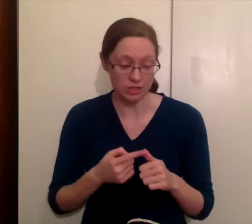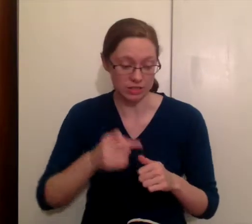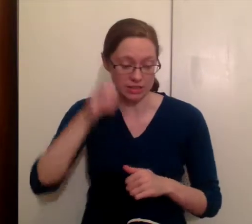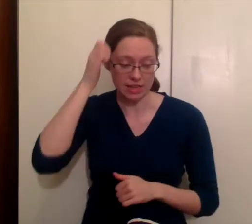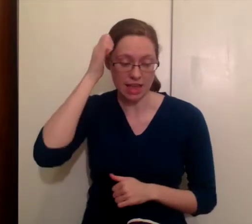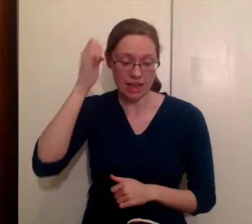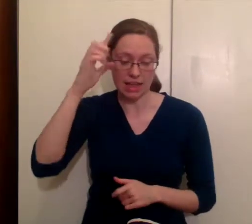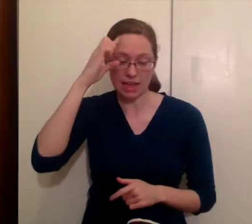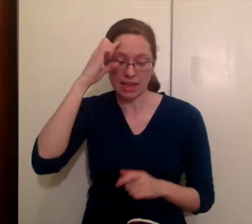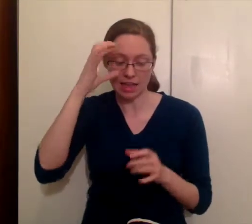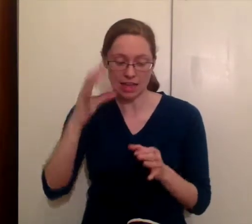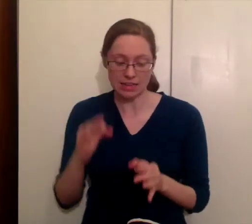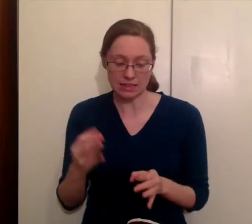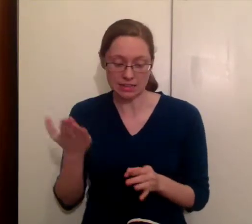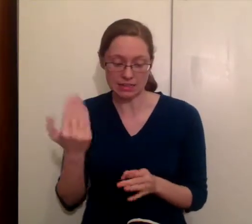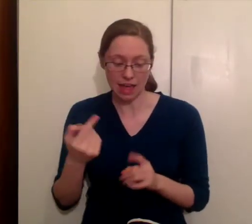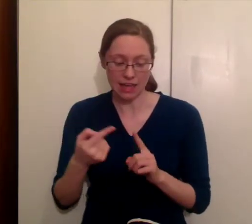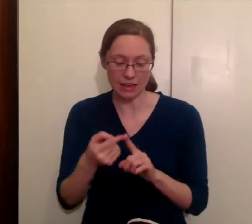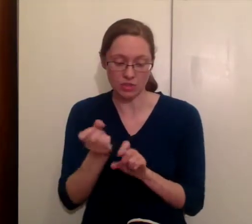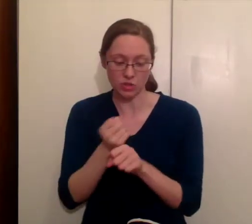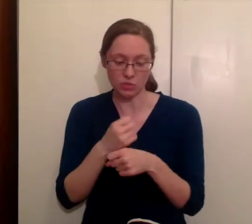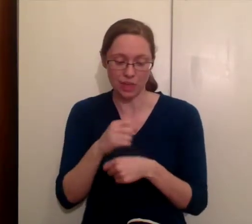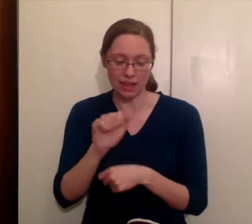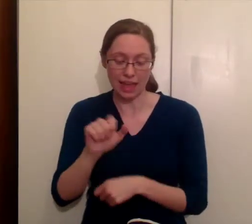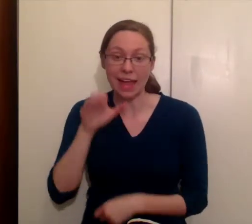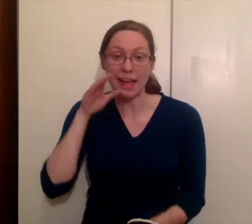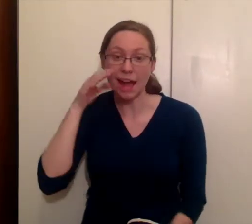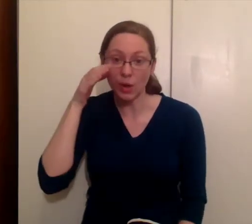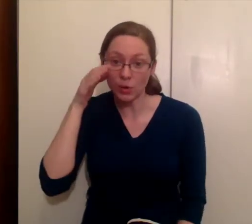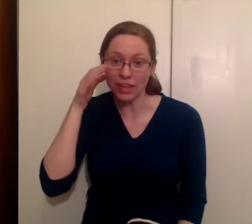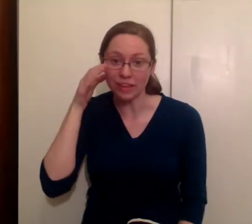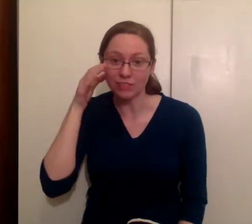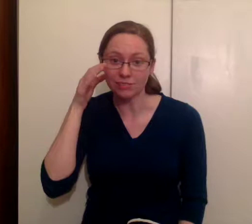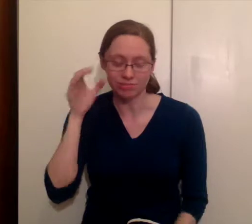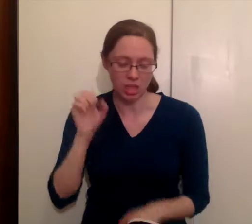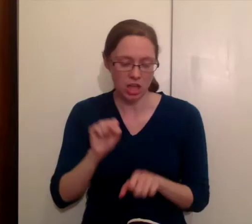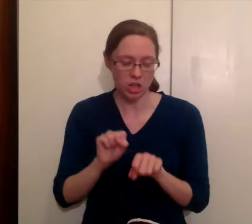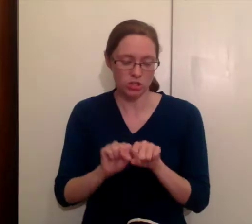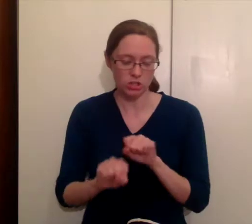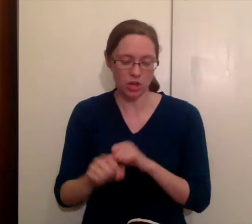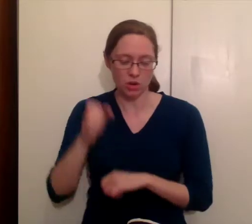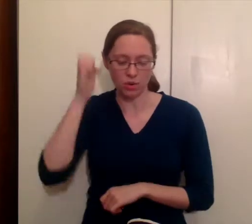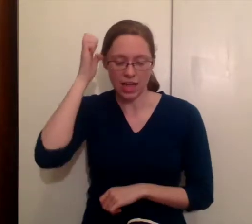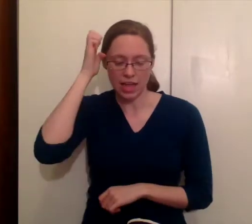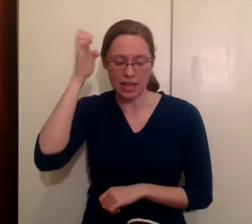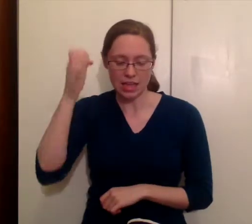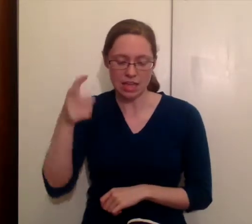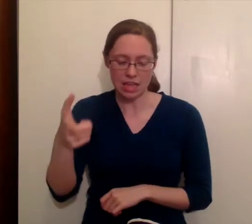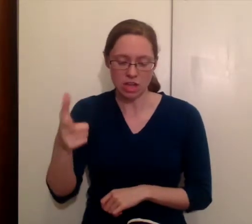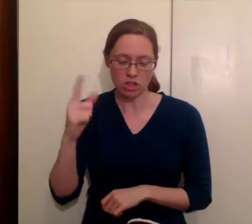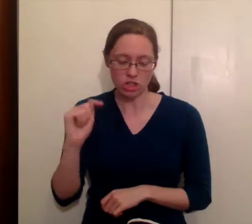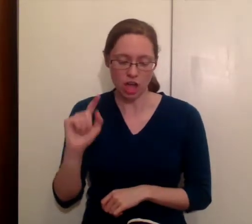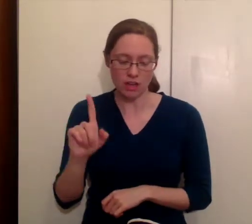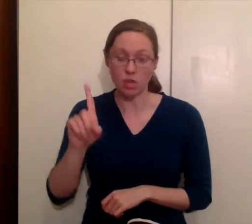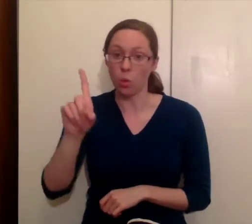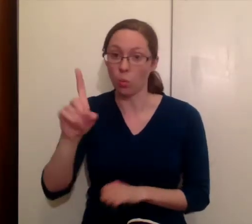First, he decided to make a coyote. So he shot